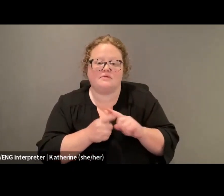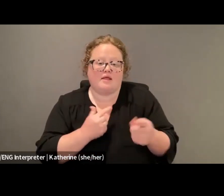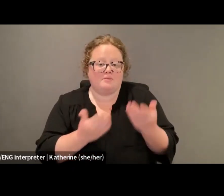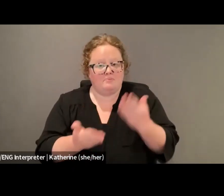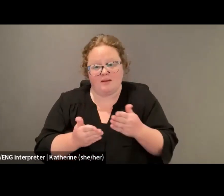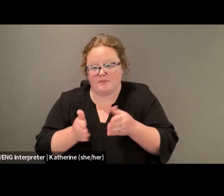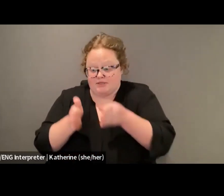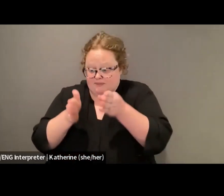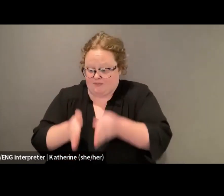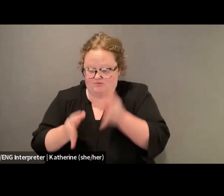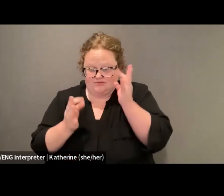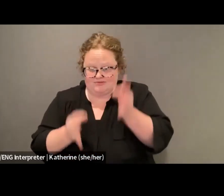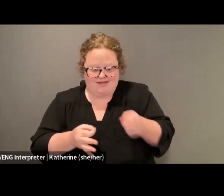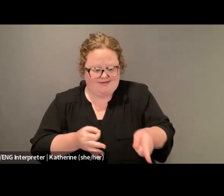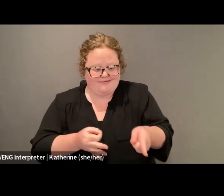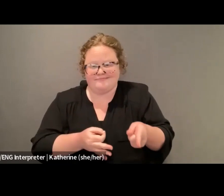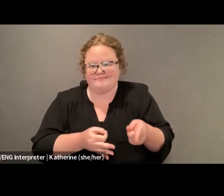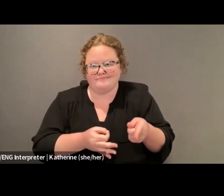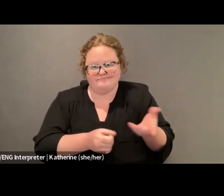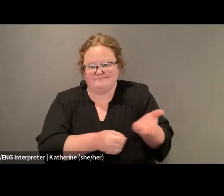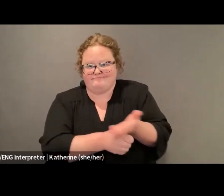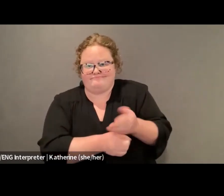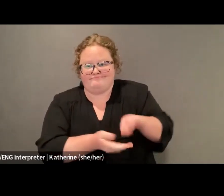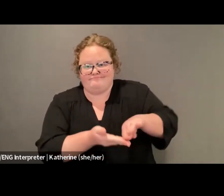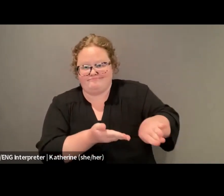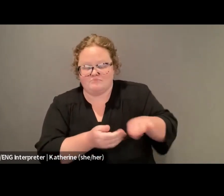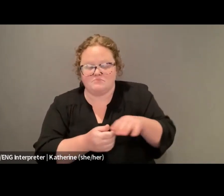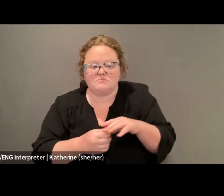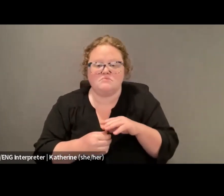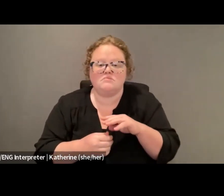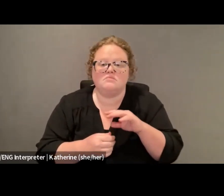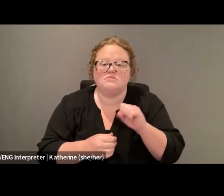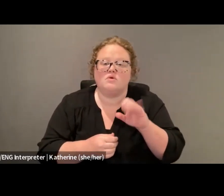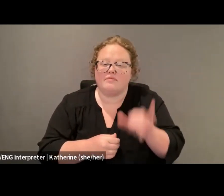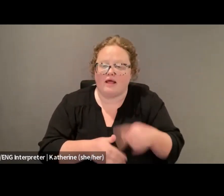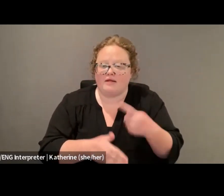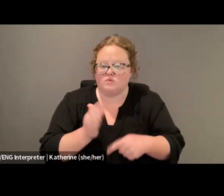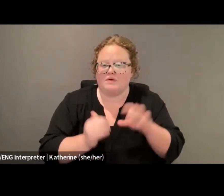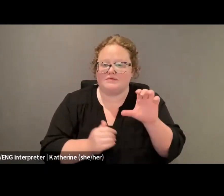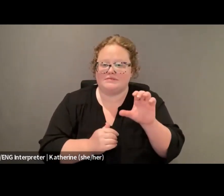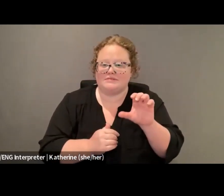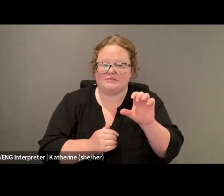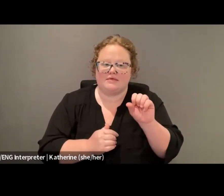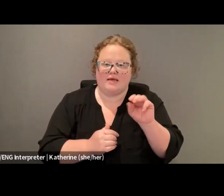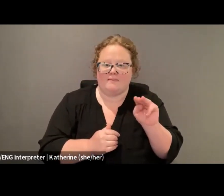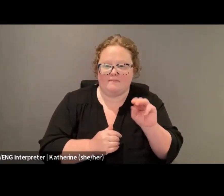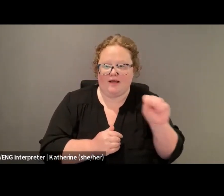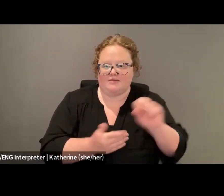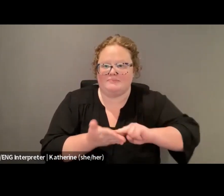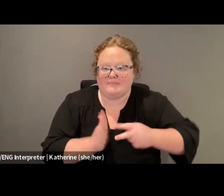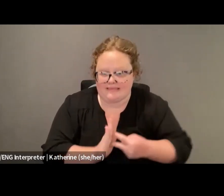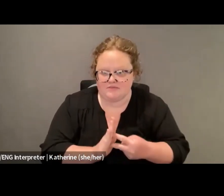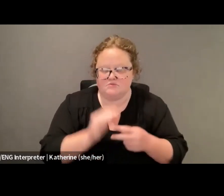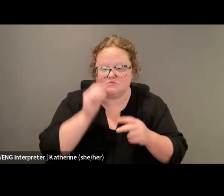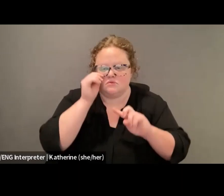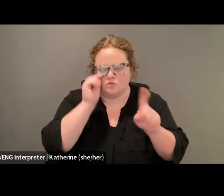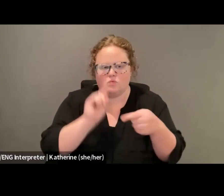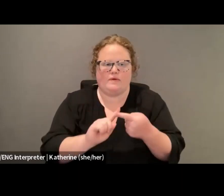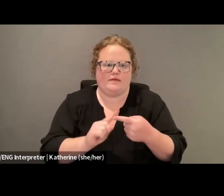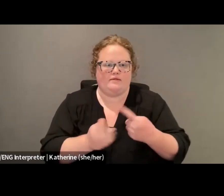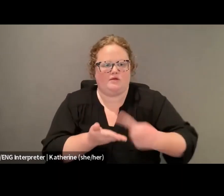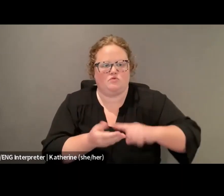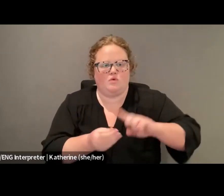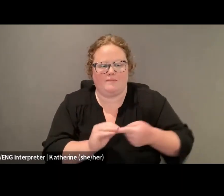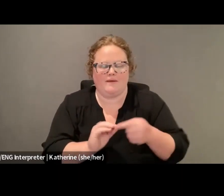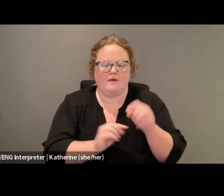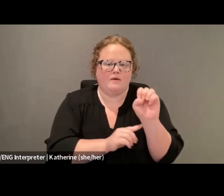their employment. And so that is what CMS is talking about when they talk about employer authority within the context of the waiver application.